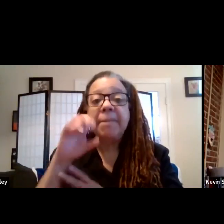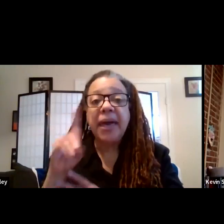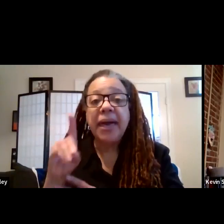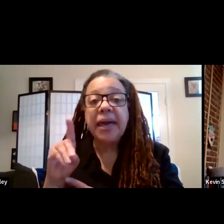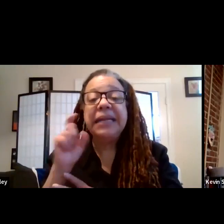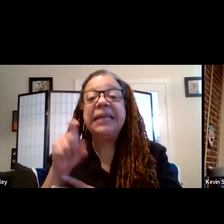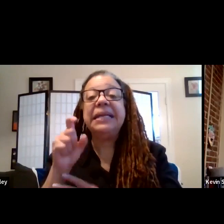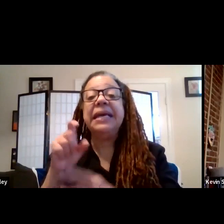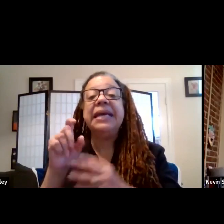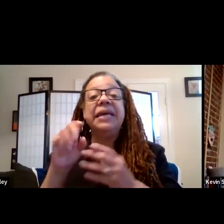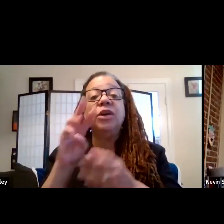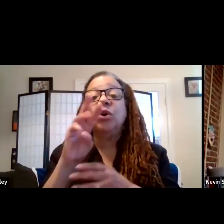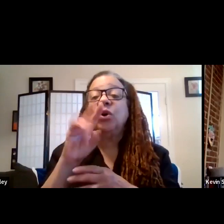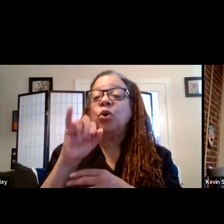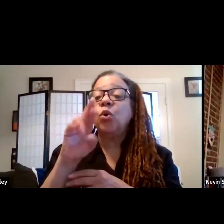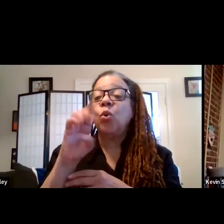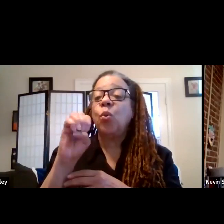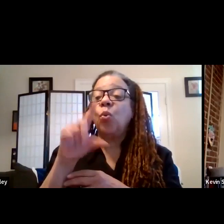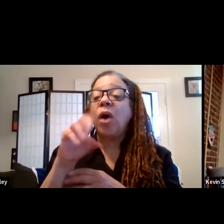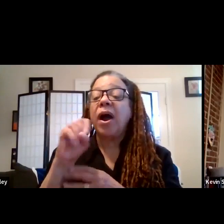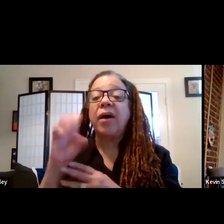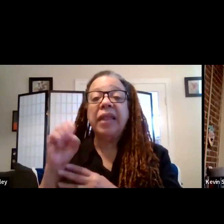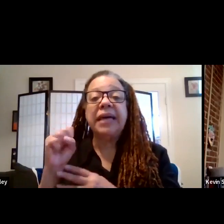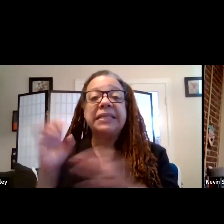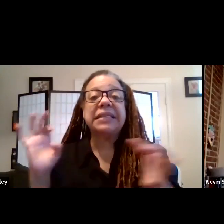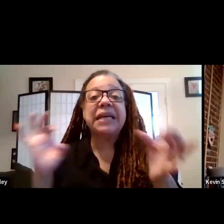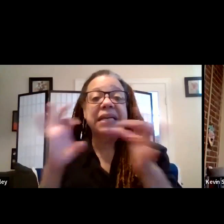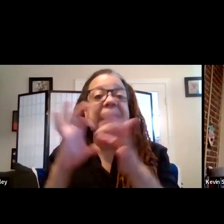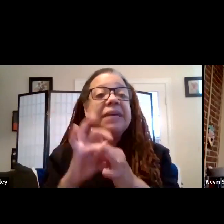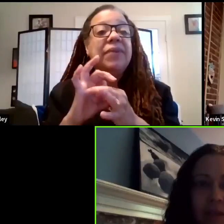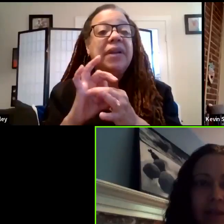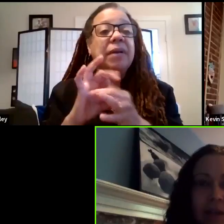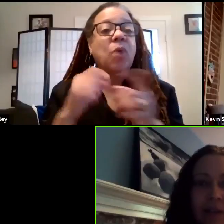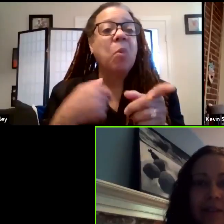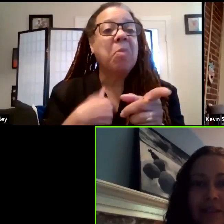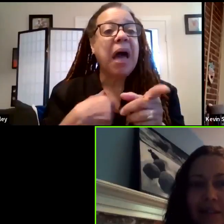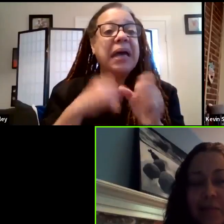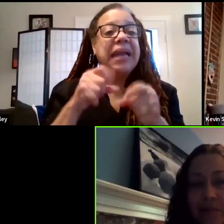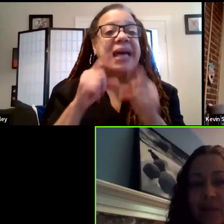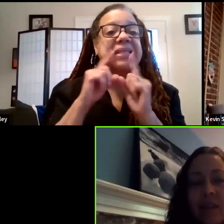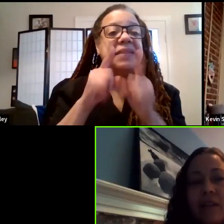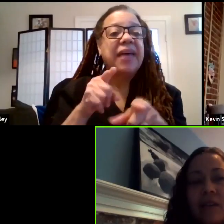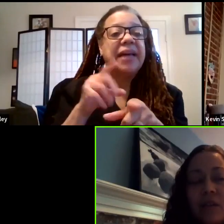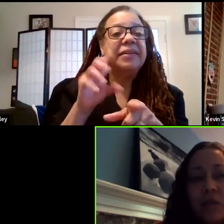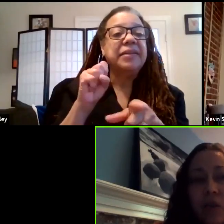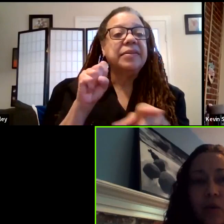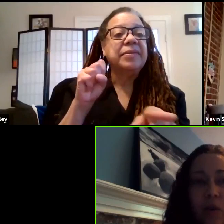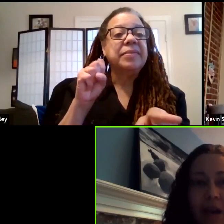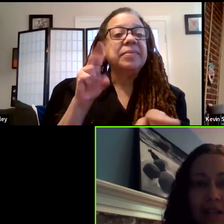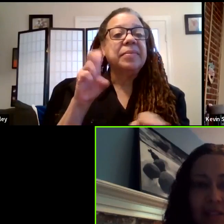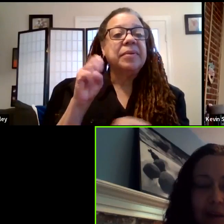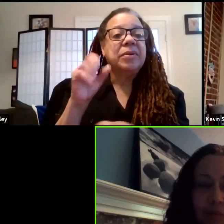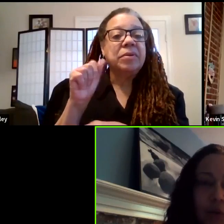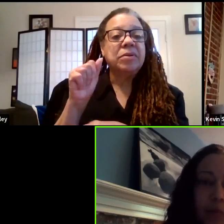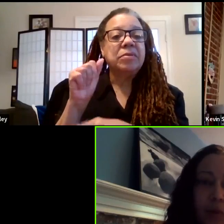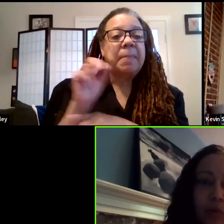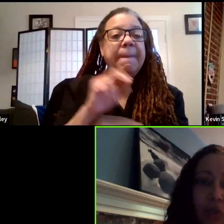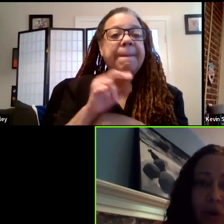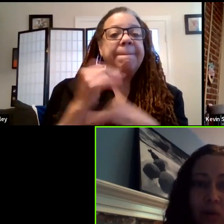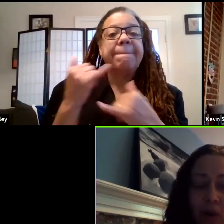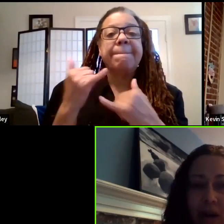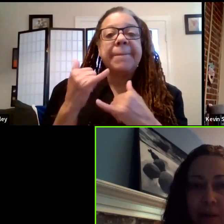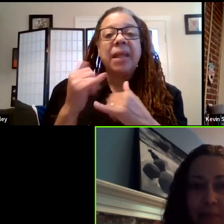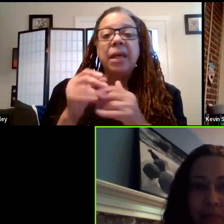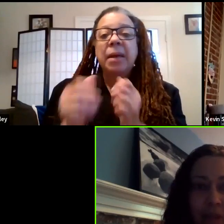internet connectivity. So I can take that one. Thanks, Heather. Yep. So as I'm sure